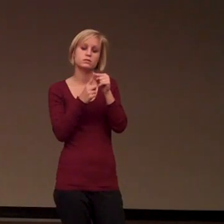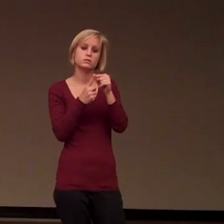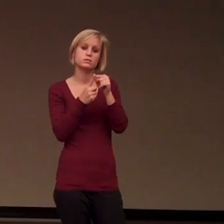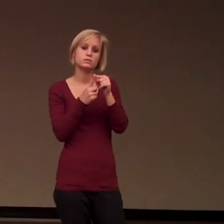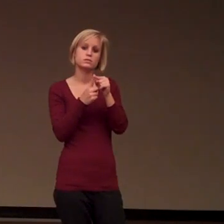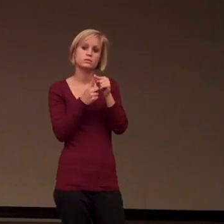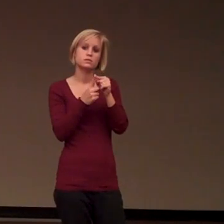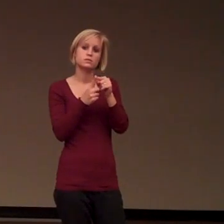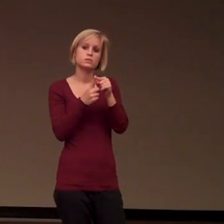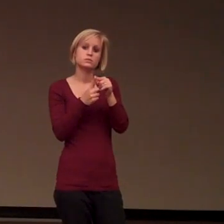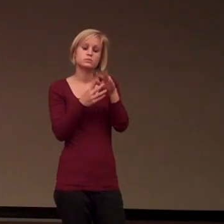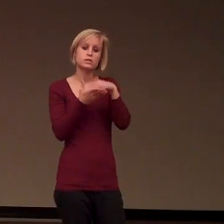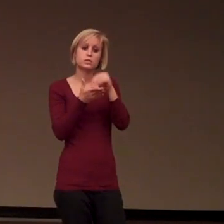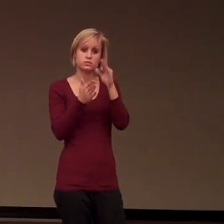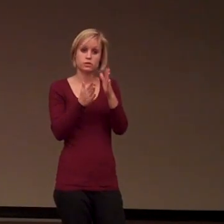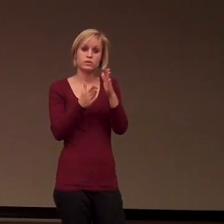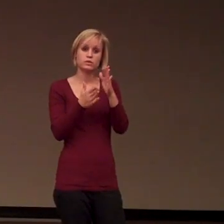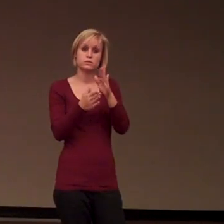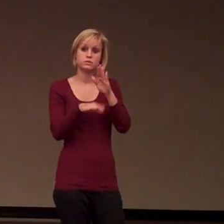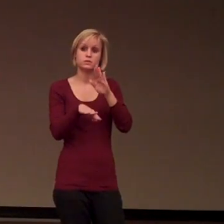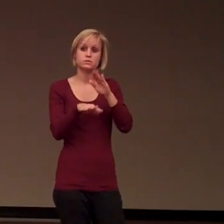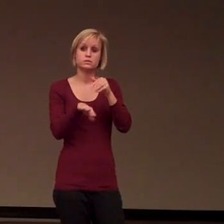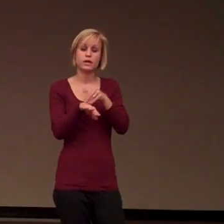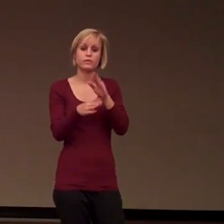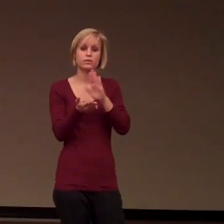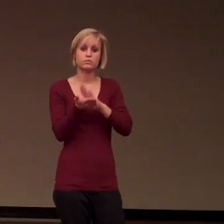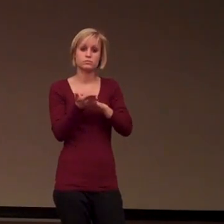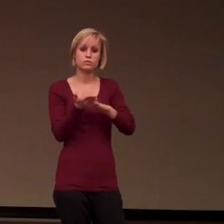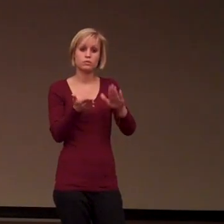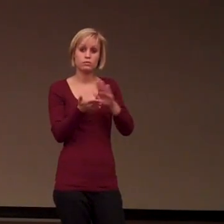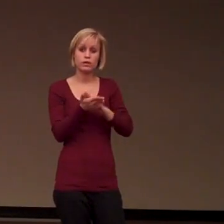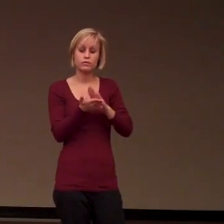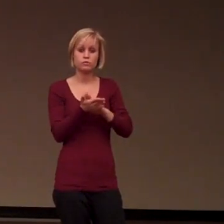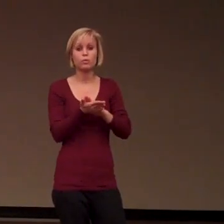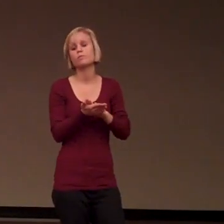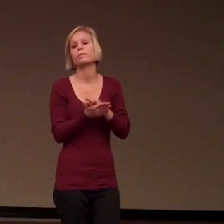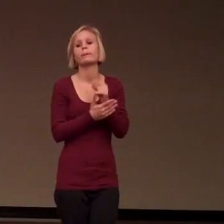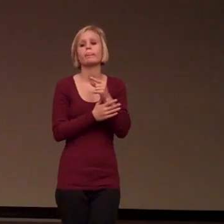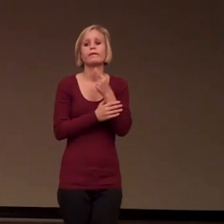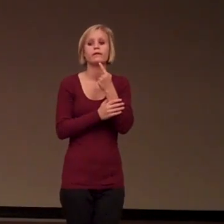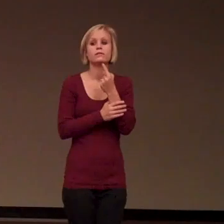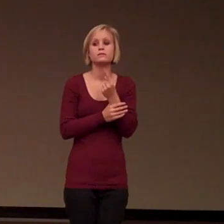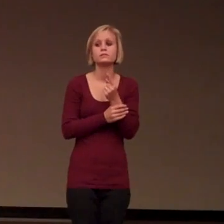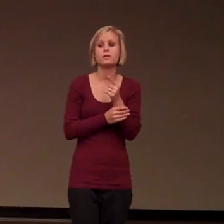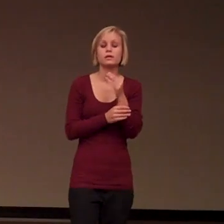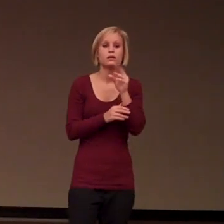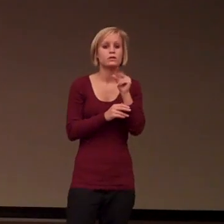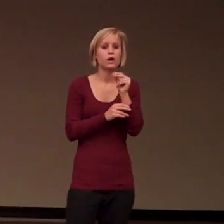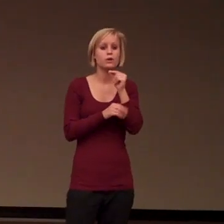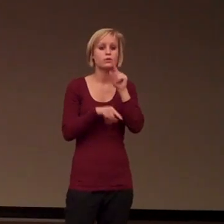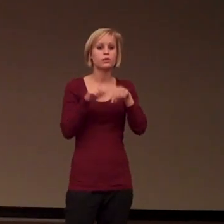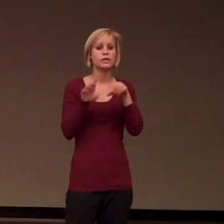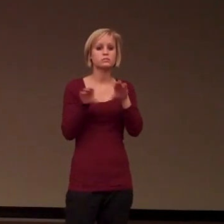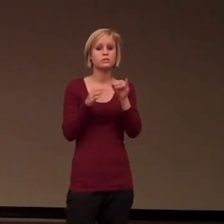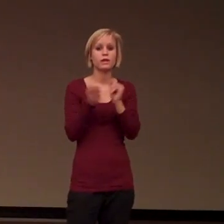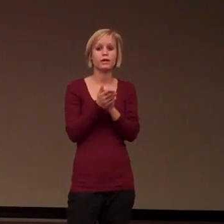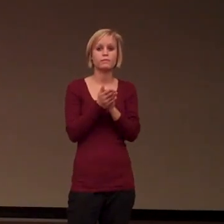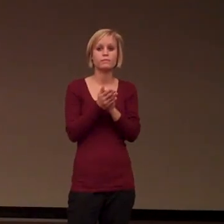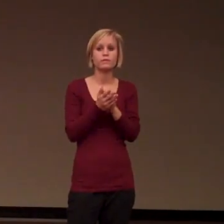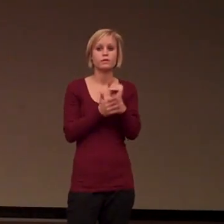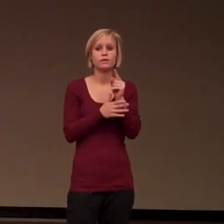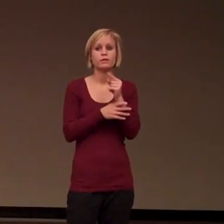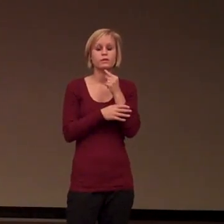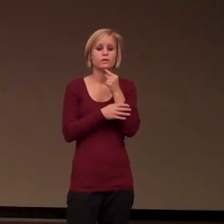school. And there were so many people saying, oh my God, you can't do that. And our son got calls and said, are you going to let the president speak